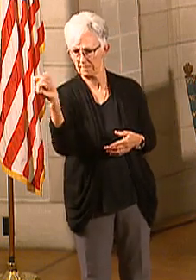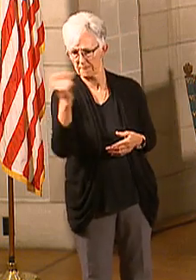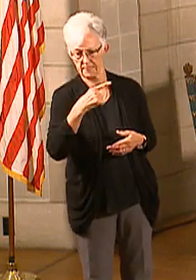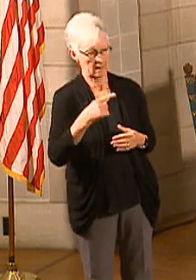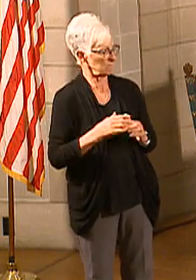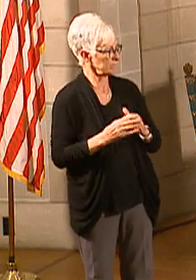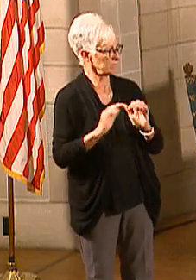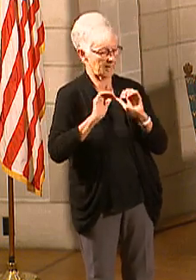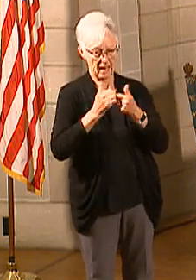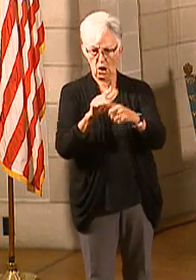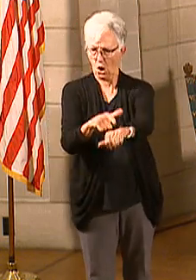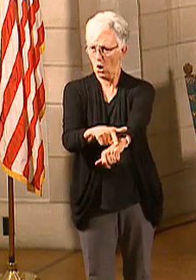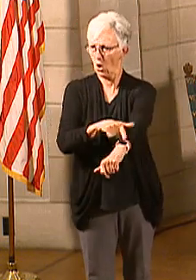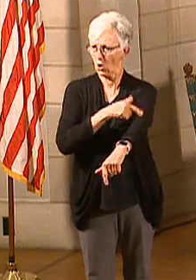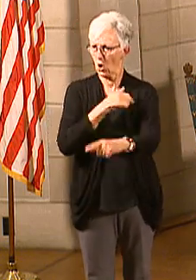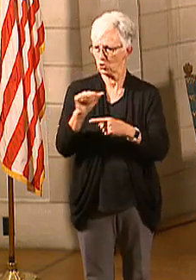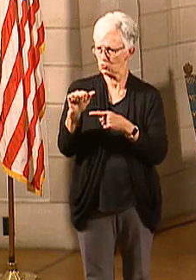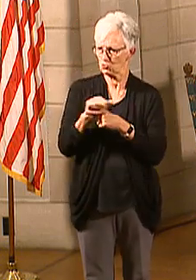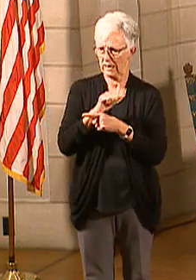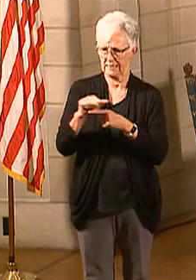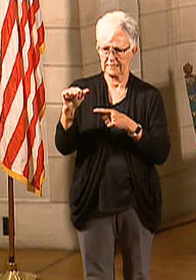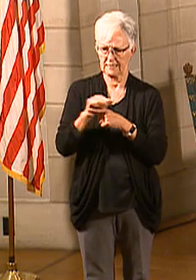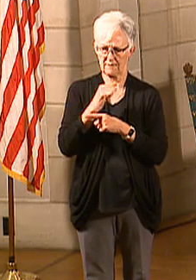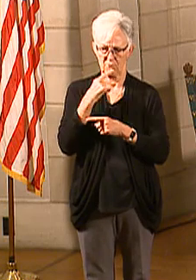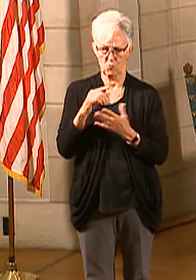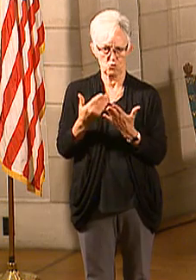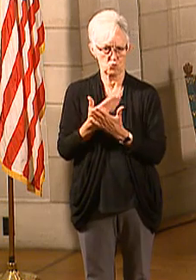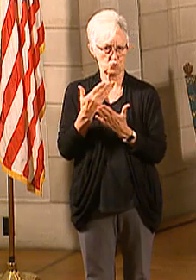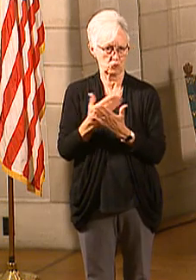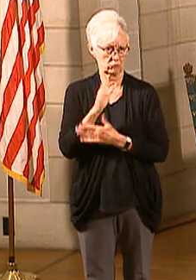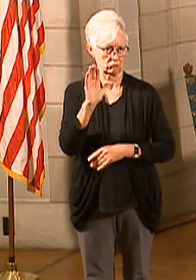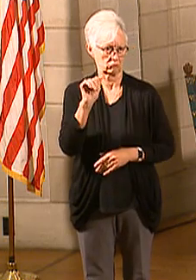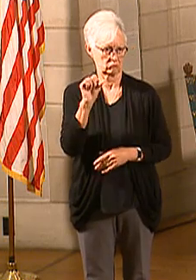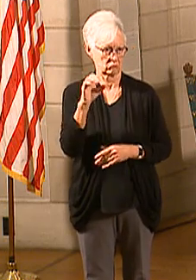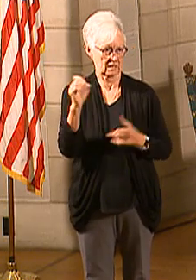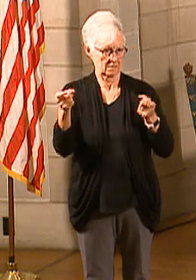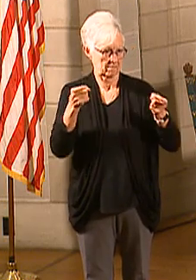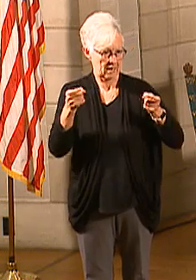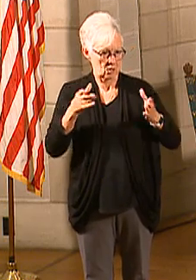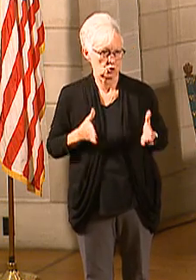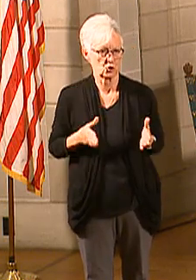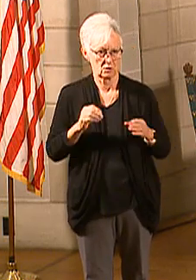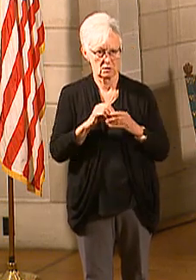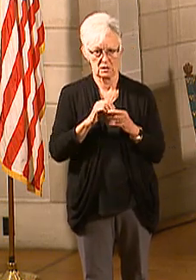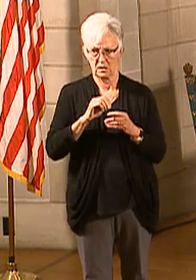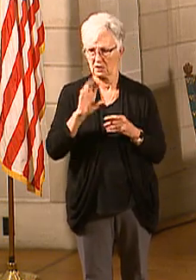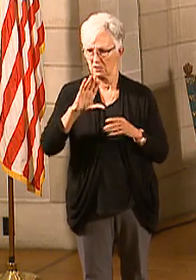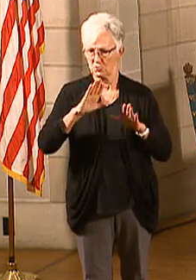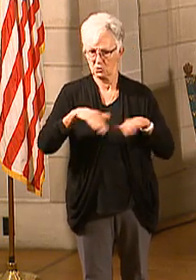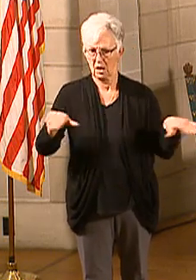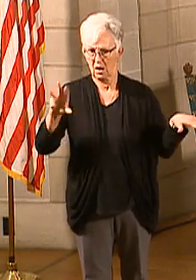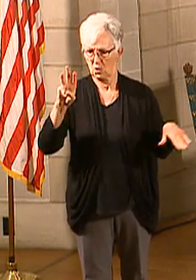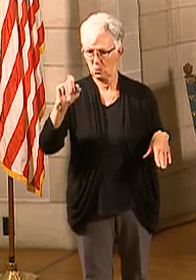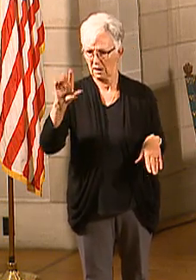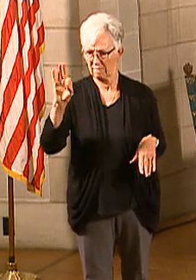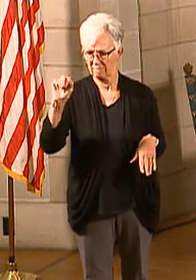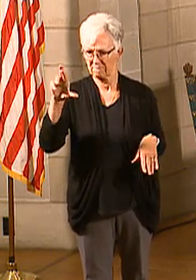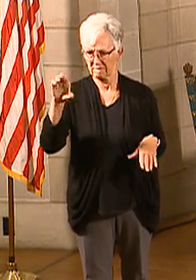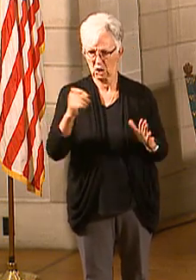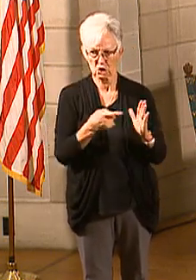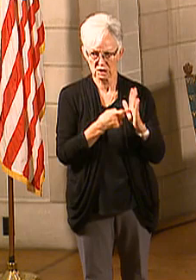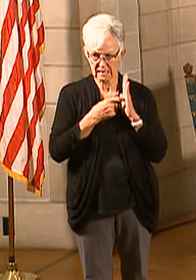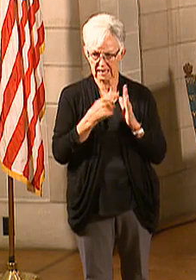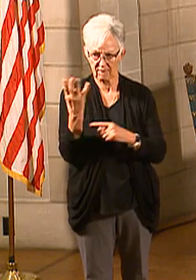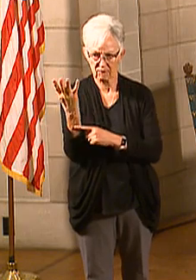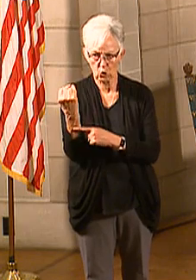was, how long does training for a new case manager in Nebraska child welfare last? And it's at 14 weeks. Would